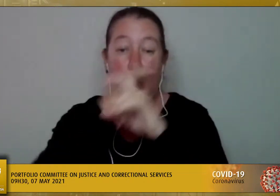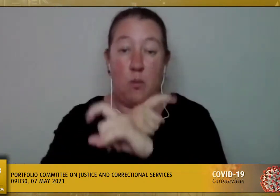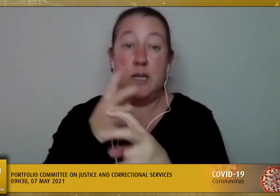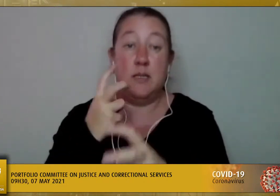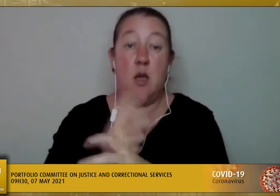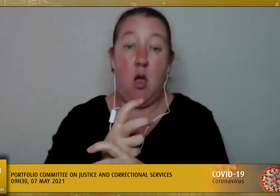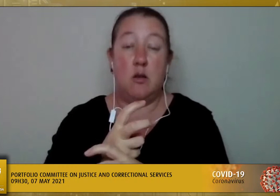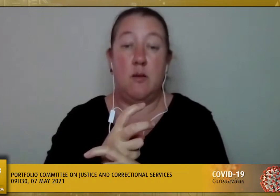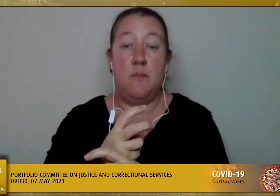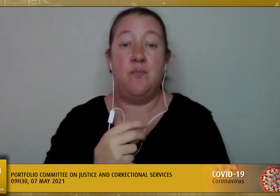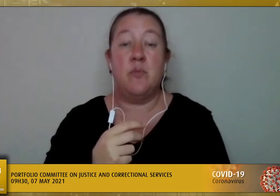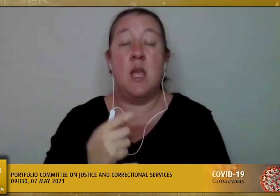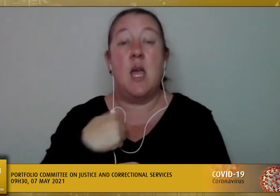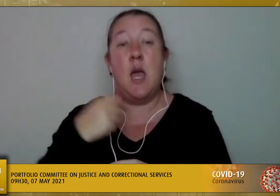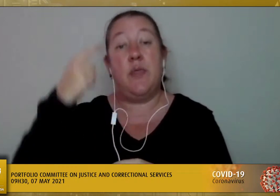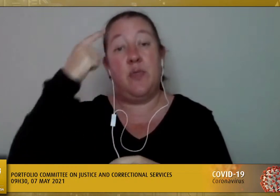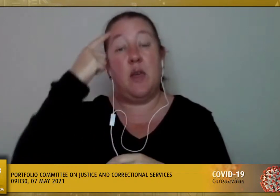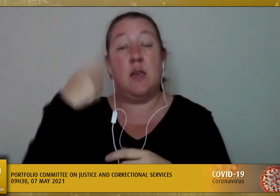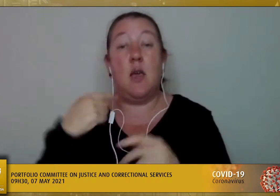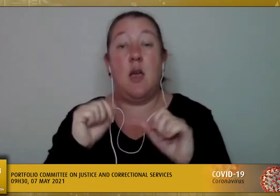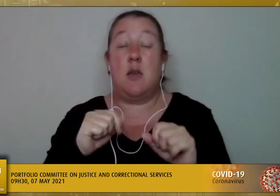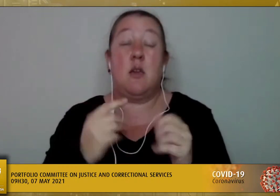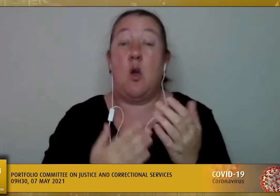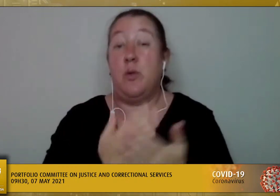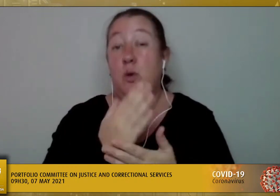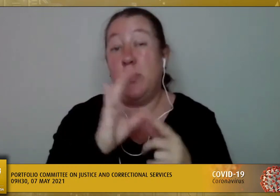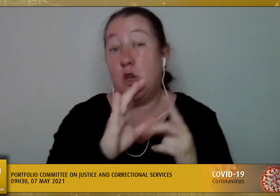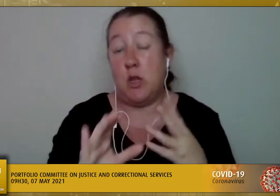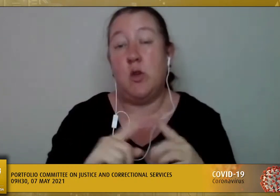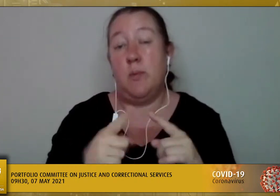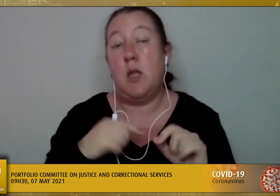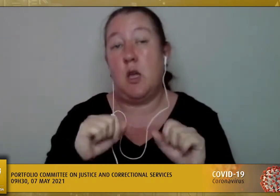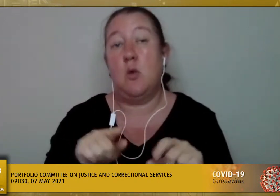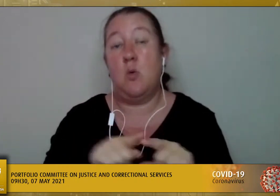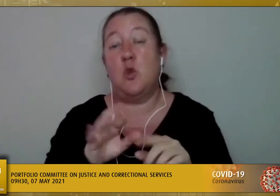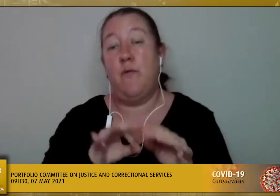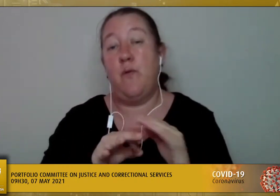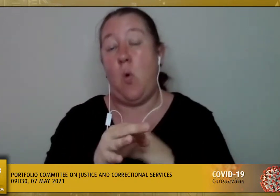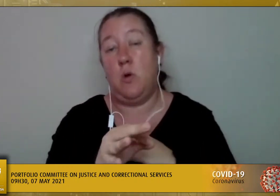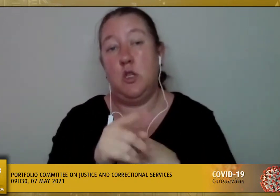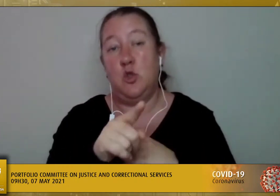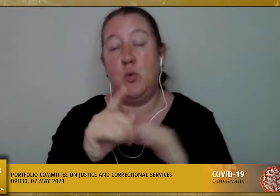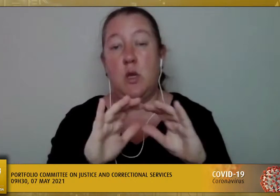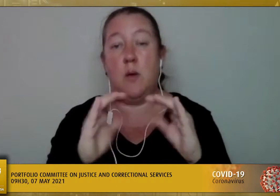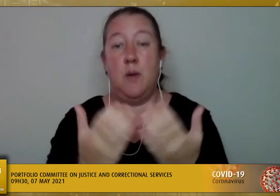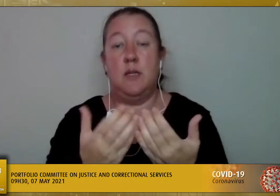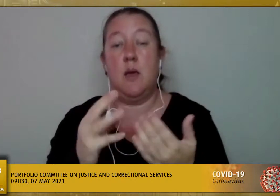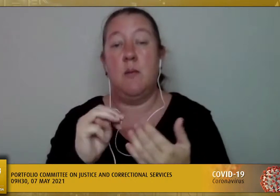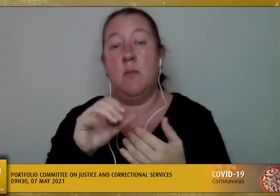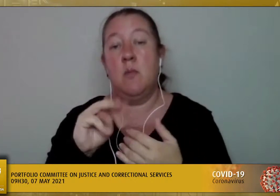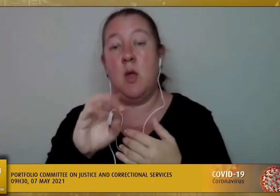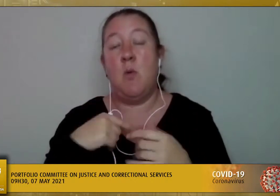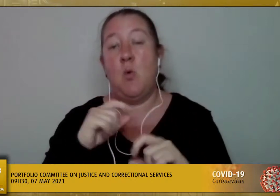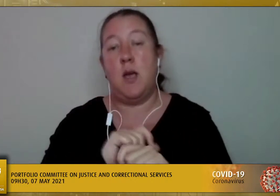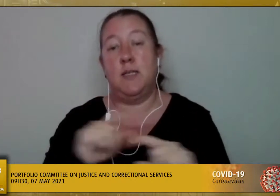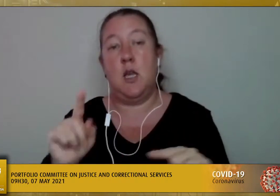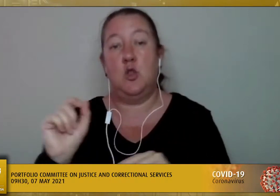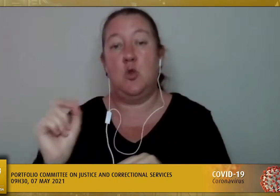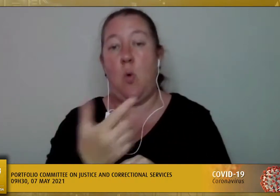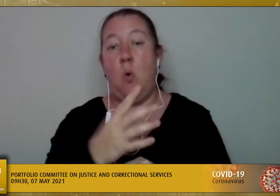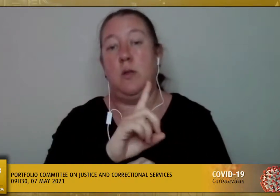hard um I think I can go through the criteria but I can also forward to the the committee a memo that I sent out to all